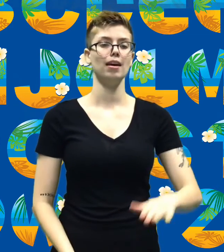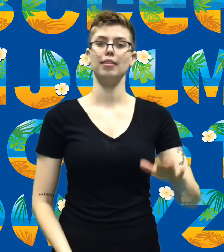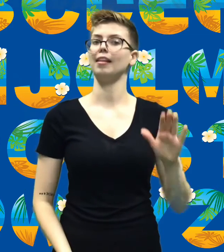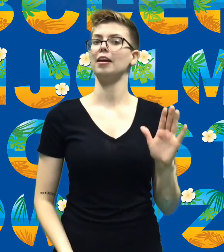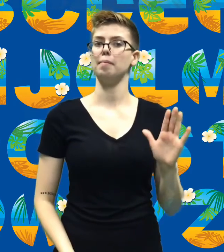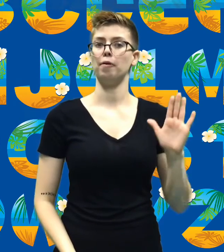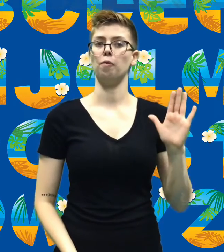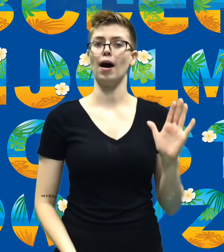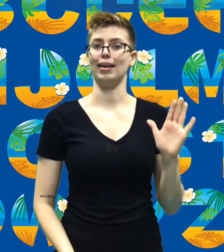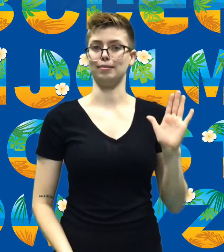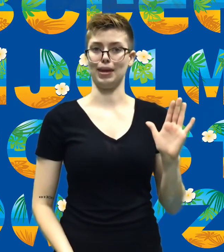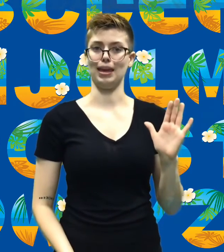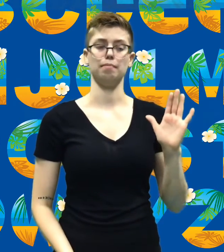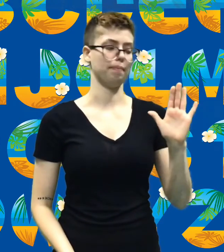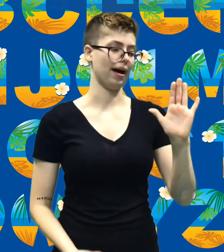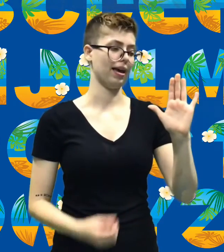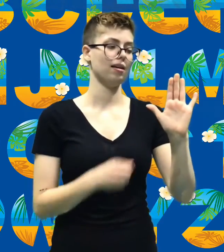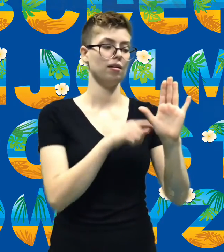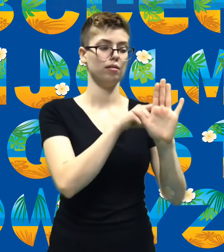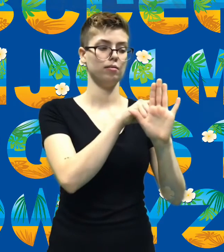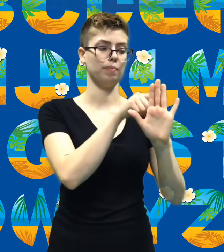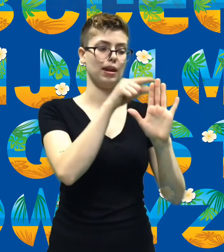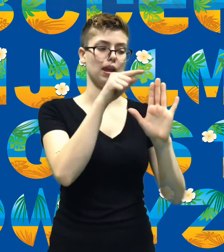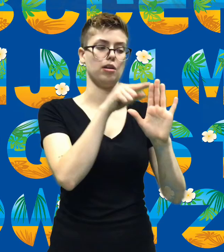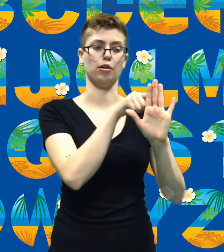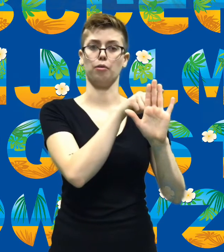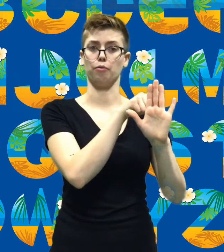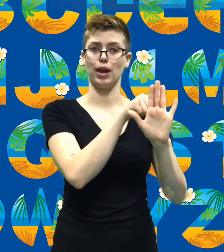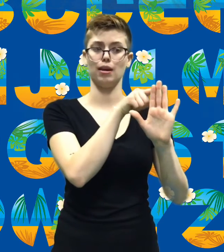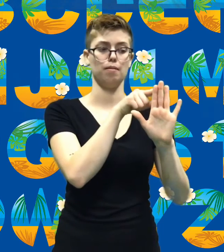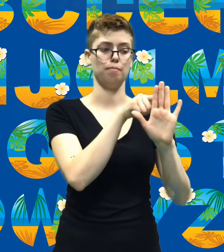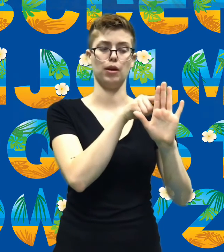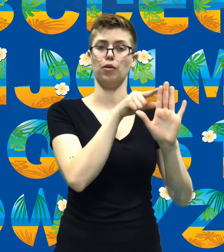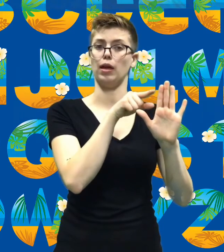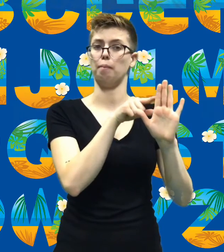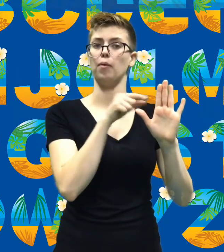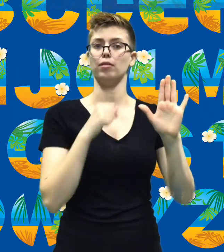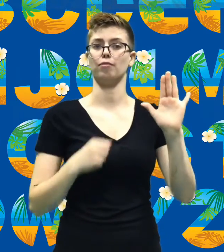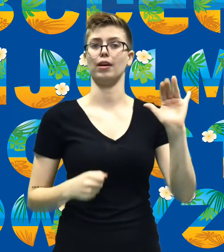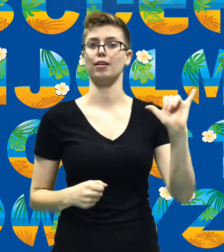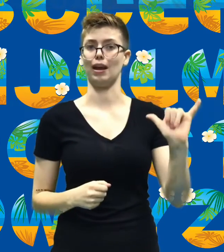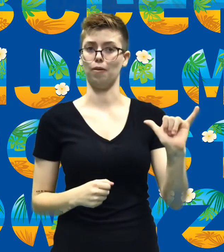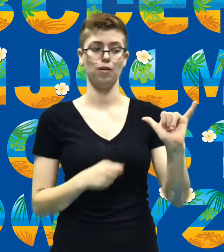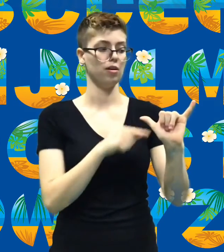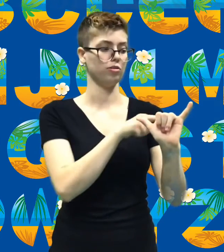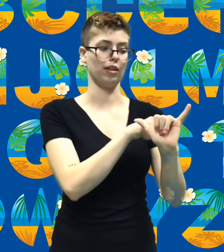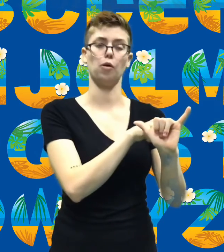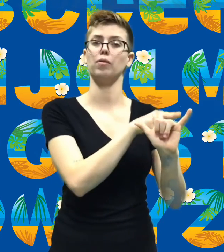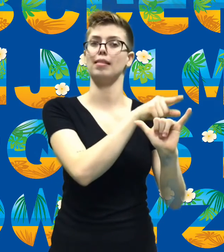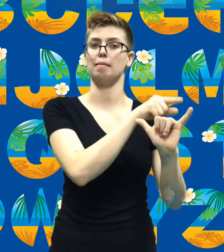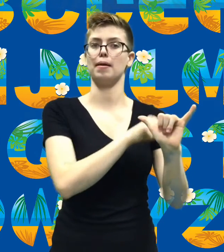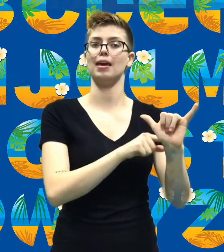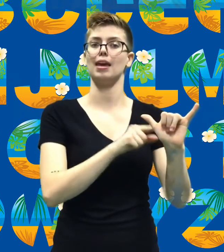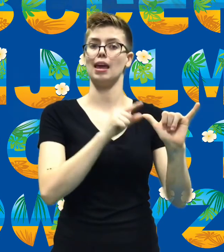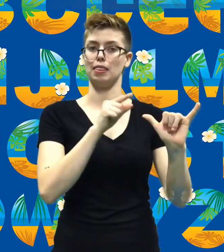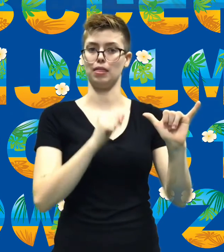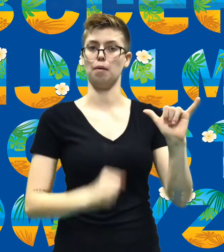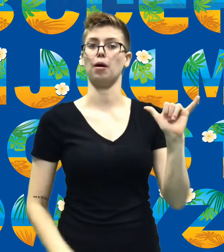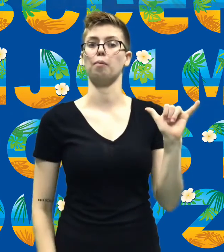The letter Y is made by bending your ring, middle, and pointer finger down so that only the pinky and thumb are